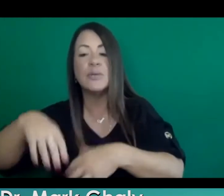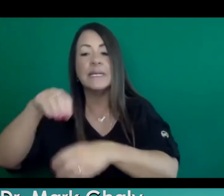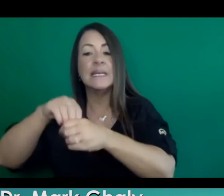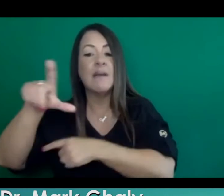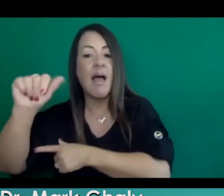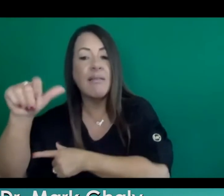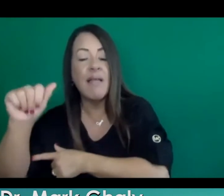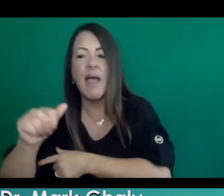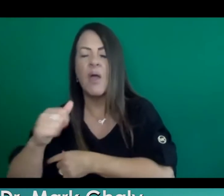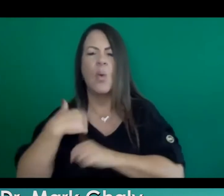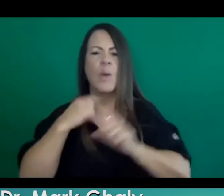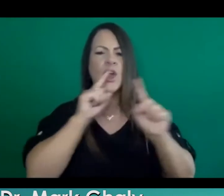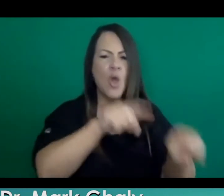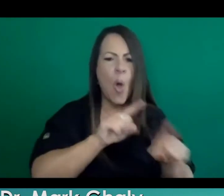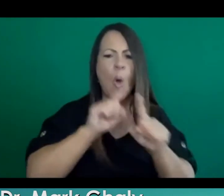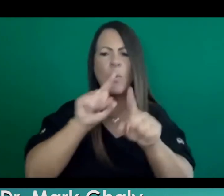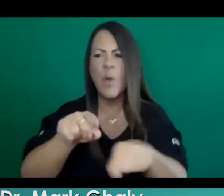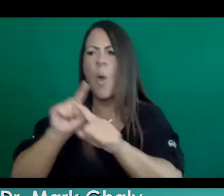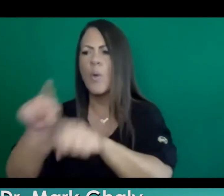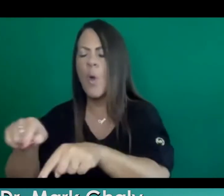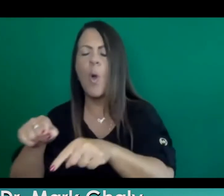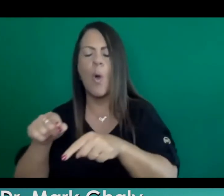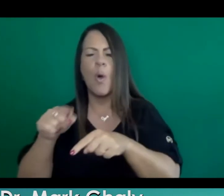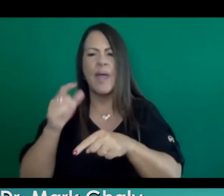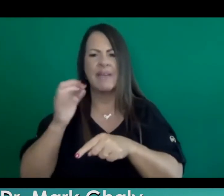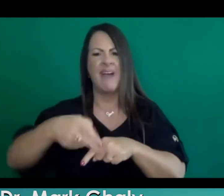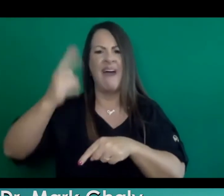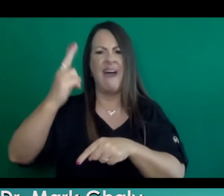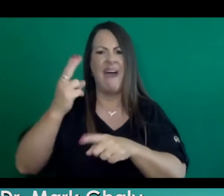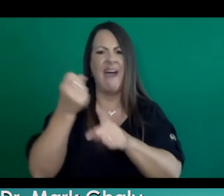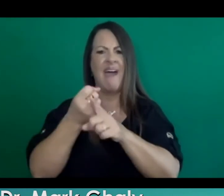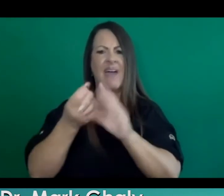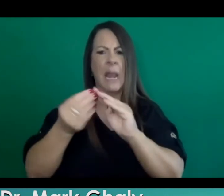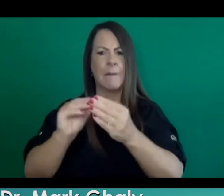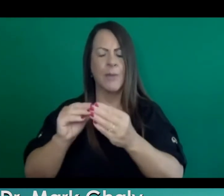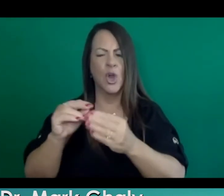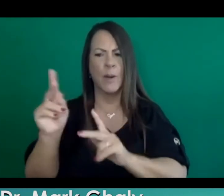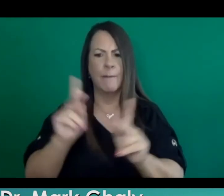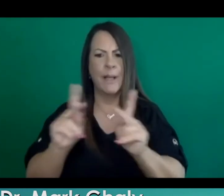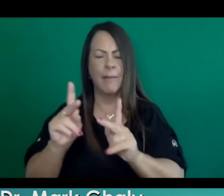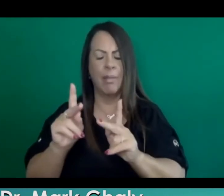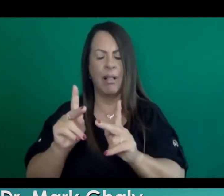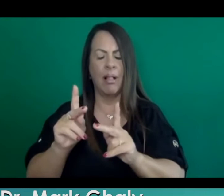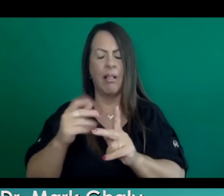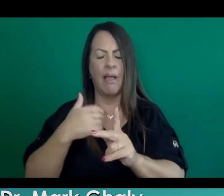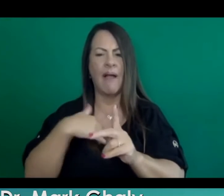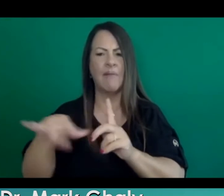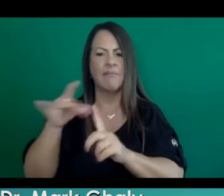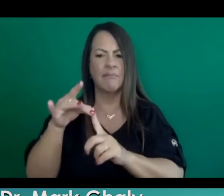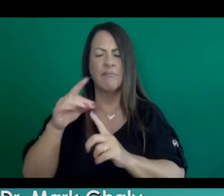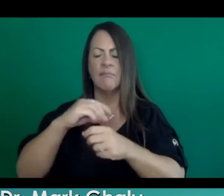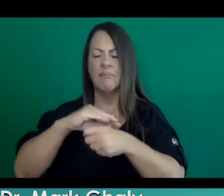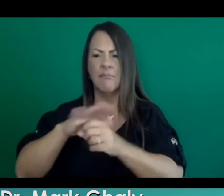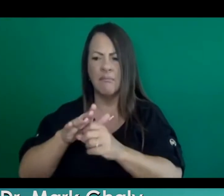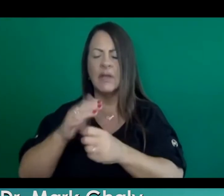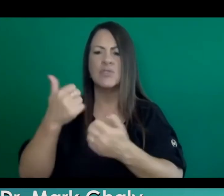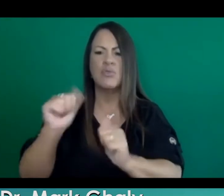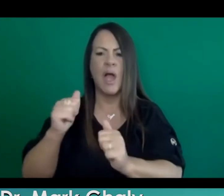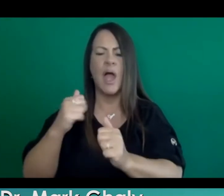are efforts that will prove to be successful and help